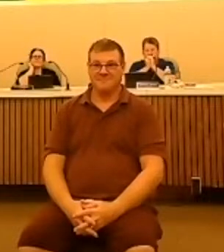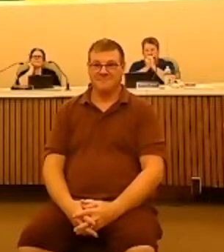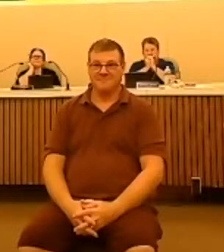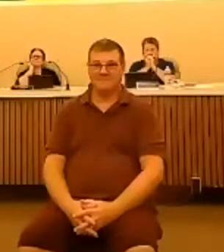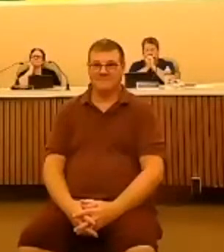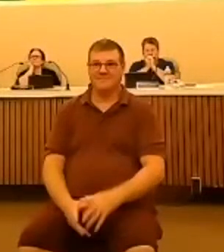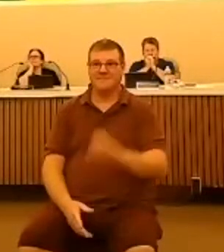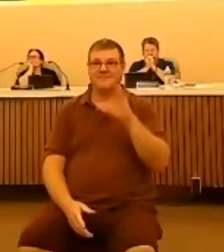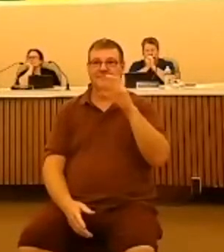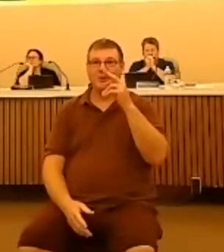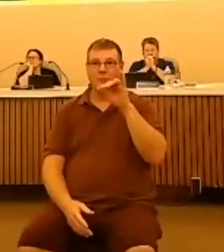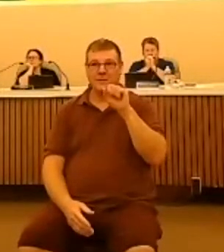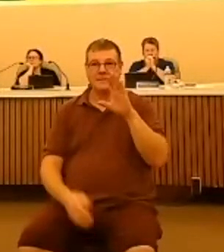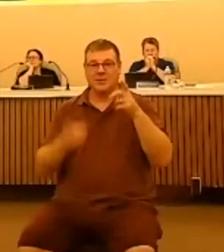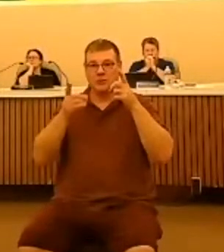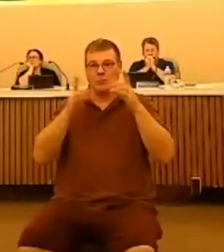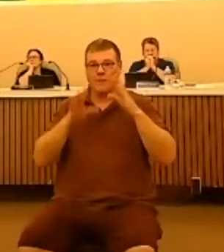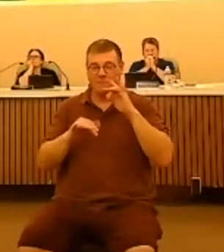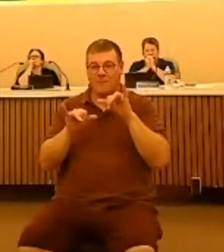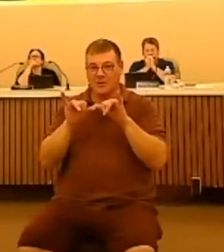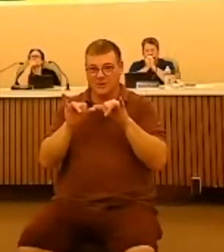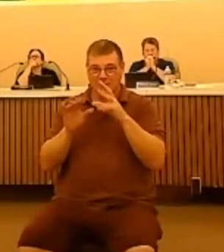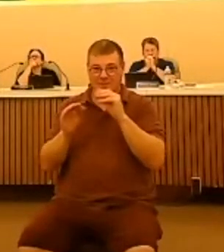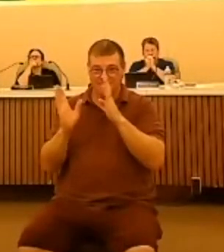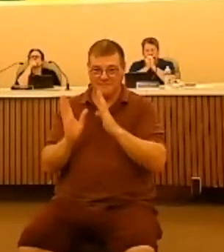Again, Chris Martin, Director of Engineering and Planning.